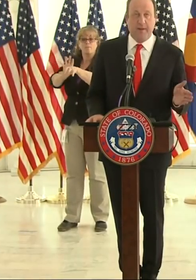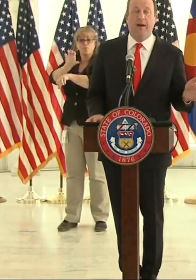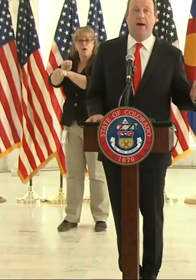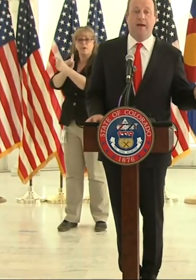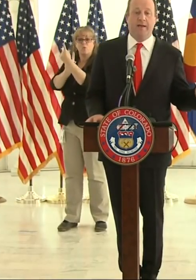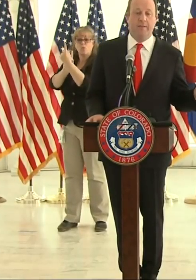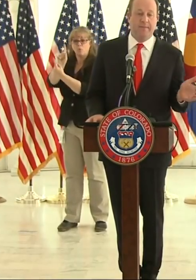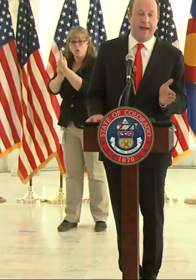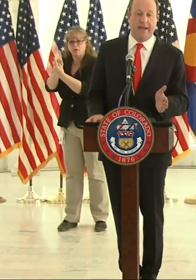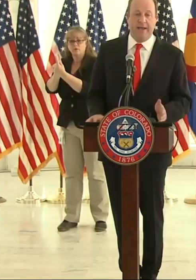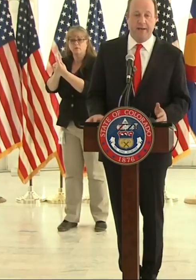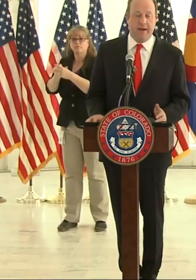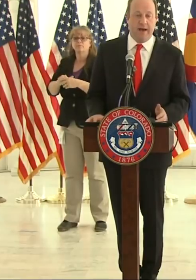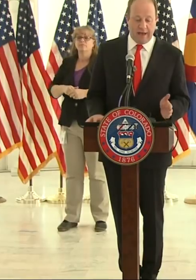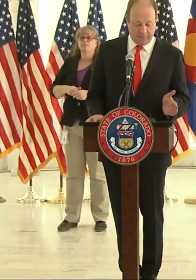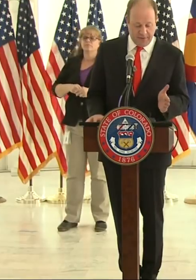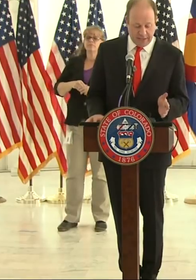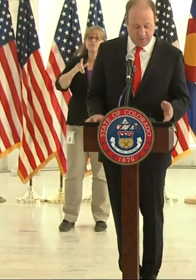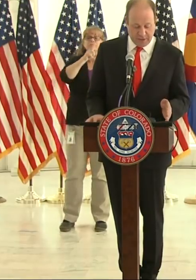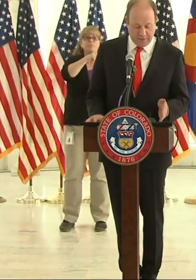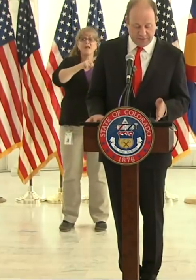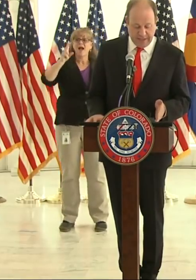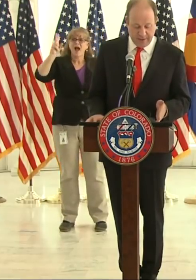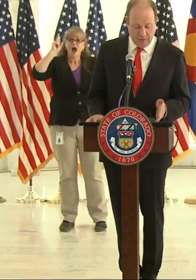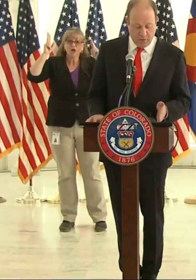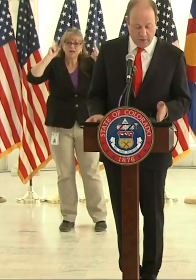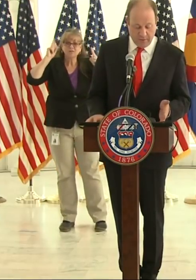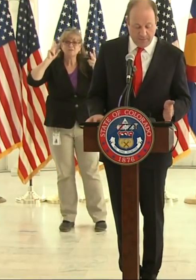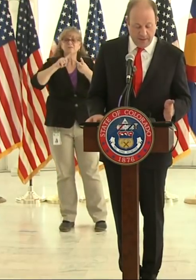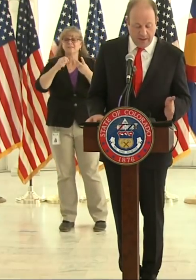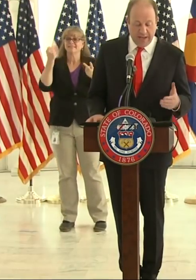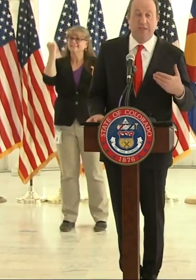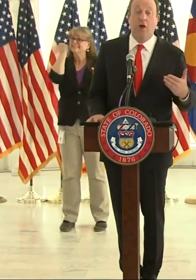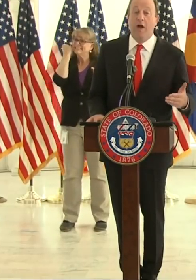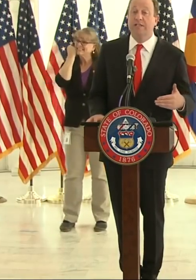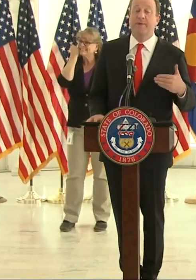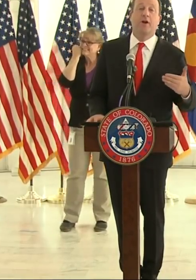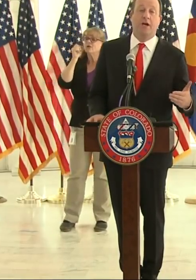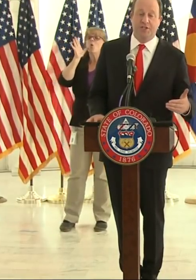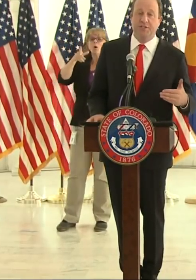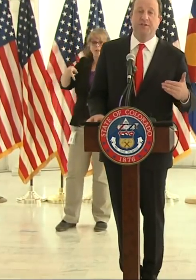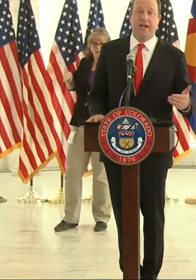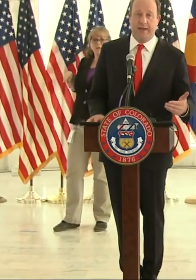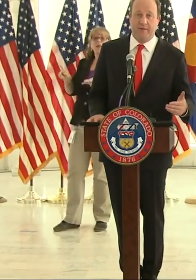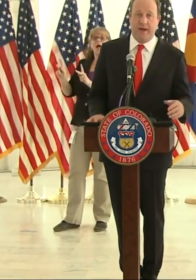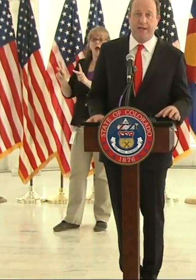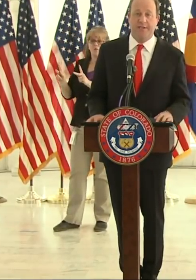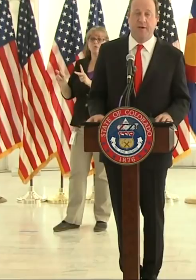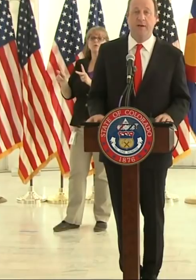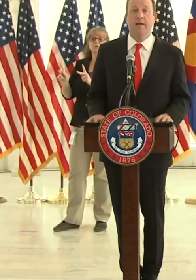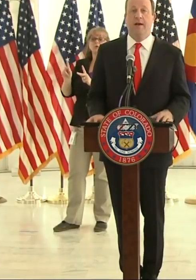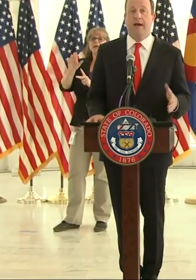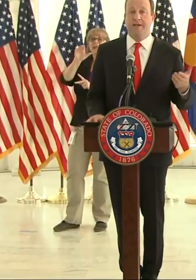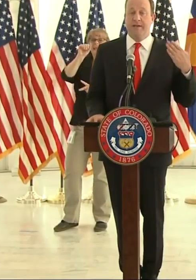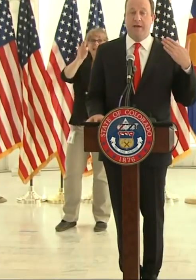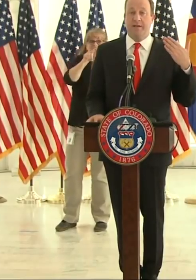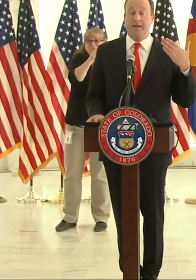that. Coming back in after the expiration of the stay-at-home order, as long as the precautions are taken, right?